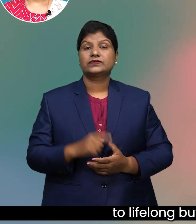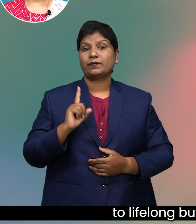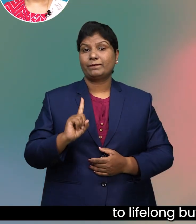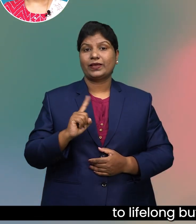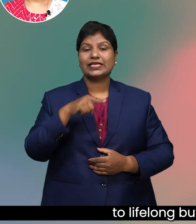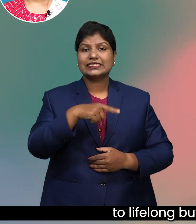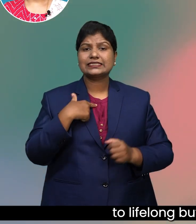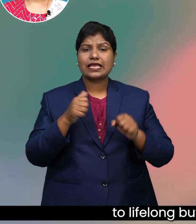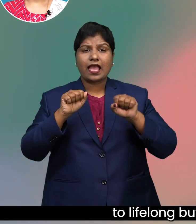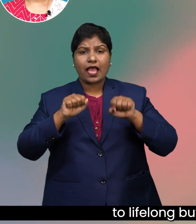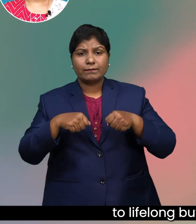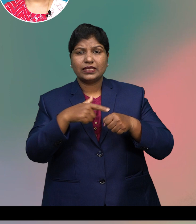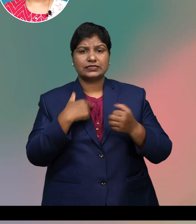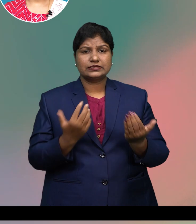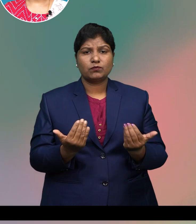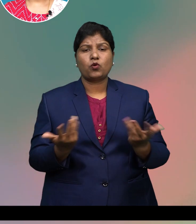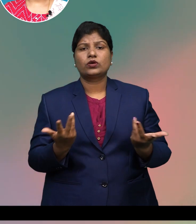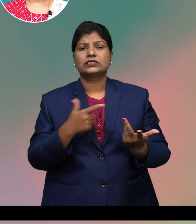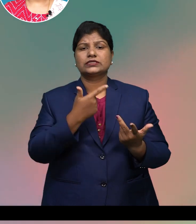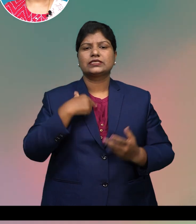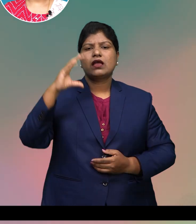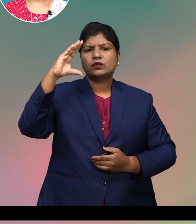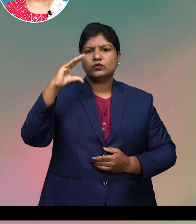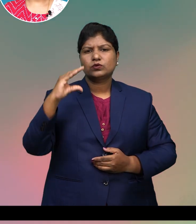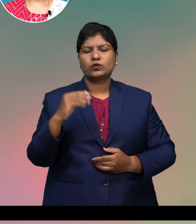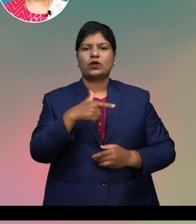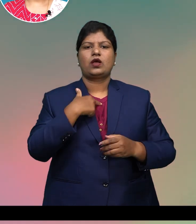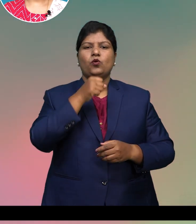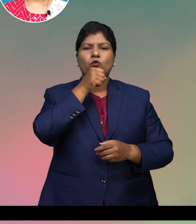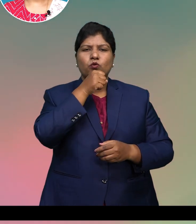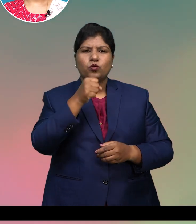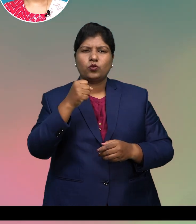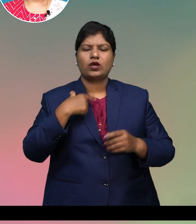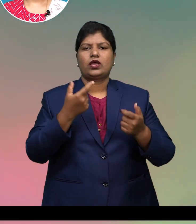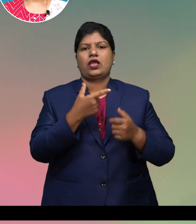but the ability may decrease with old age.